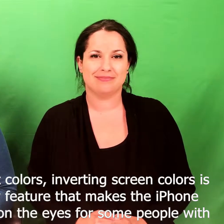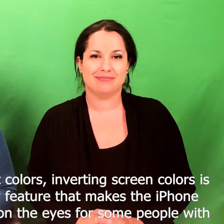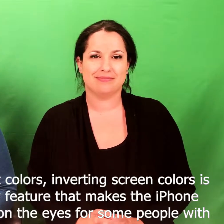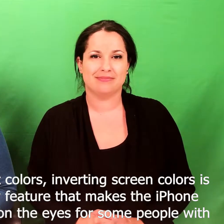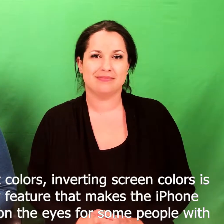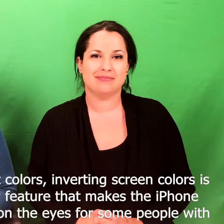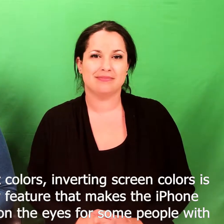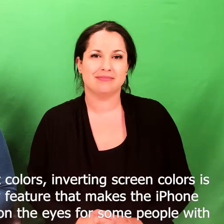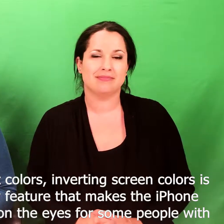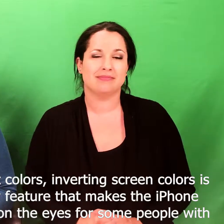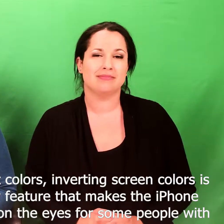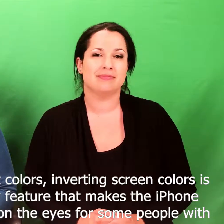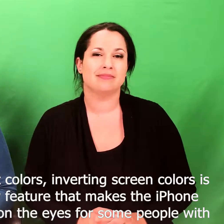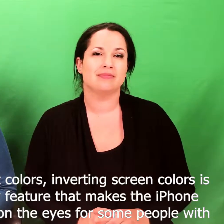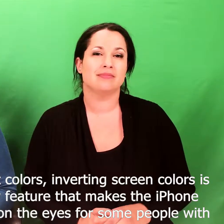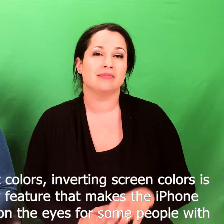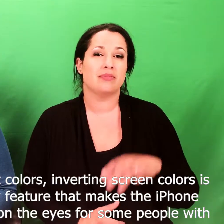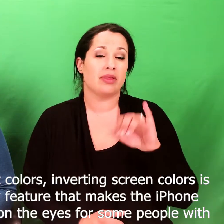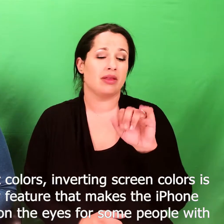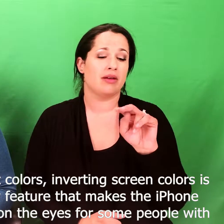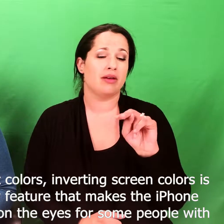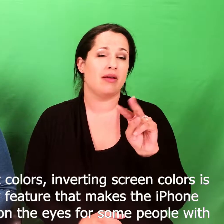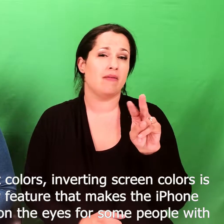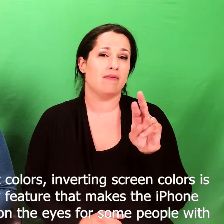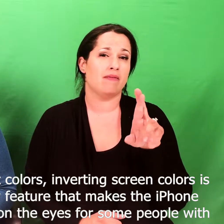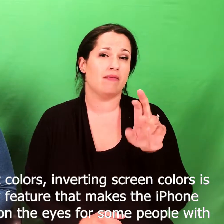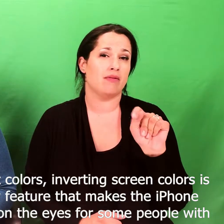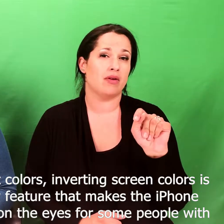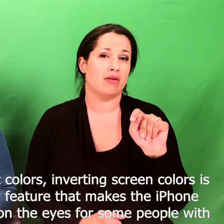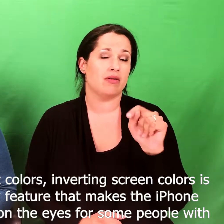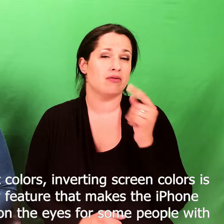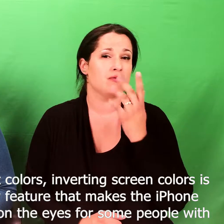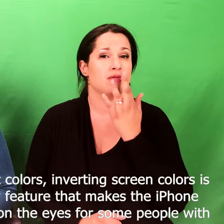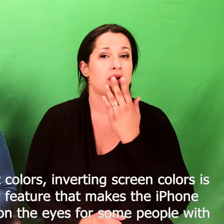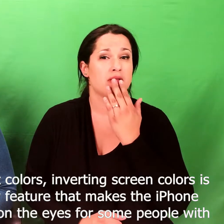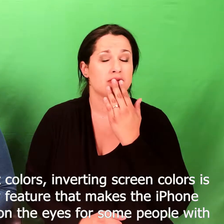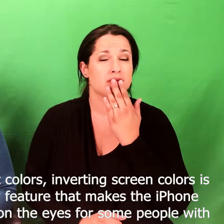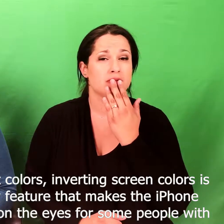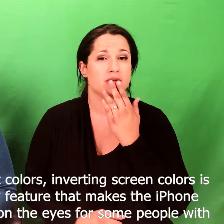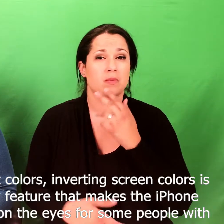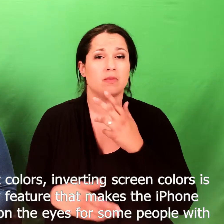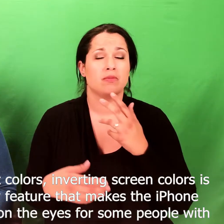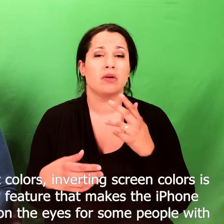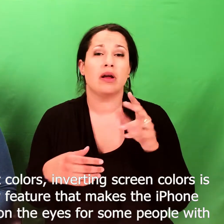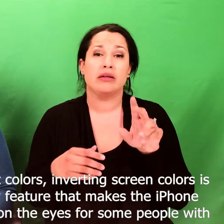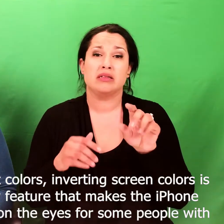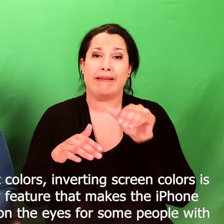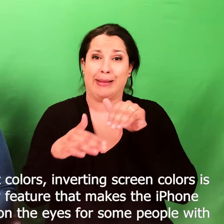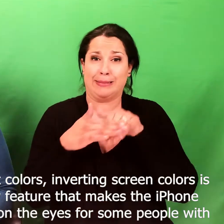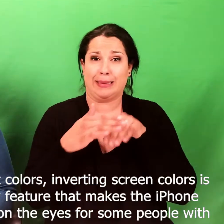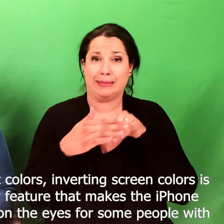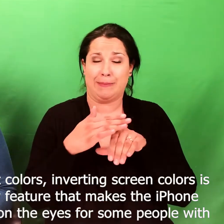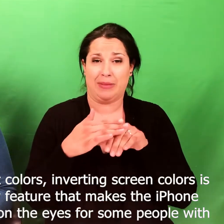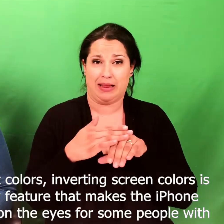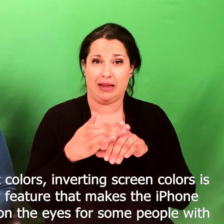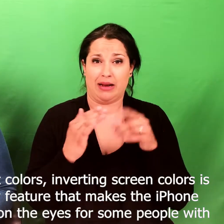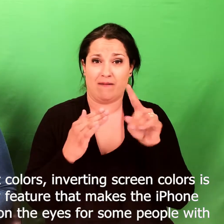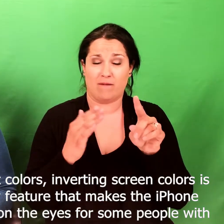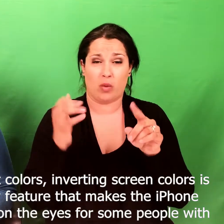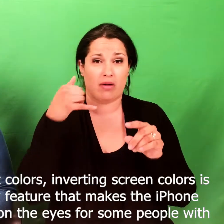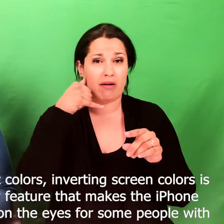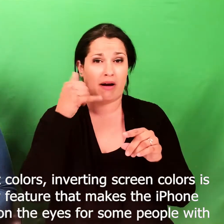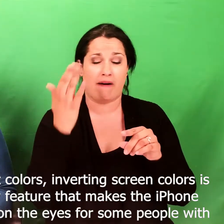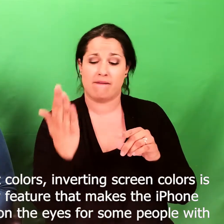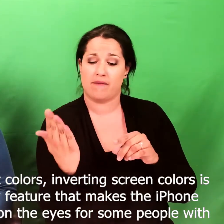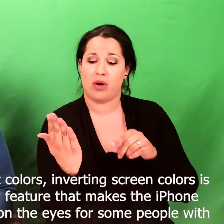Specific to invert colors, inverting screen colors is an accessibility feature that makes the iPhone and